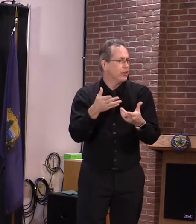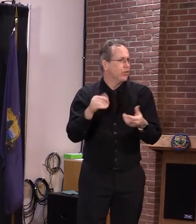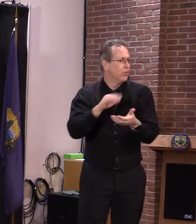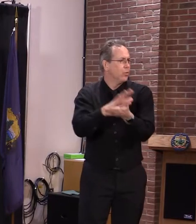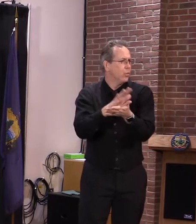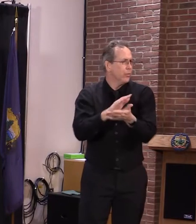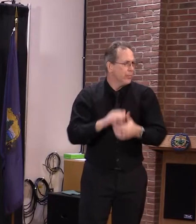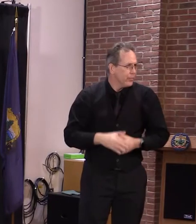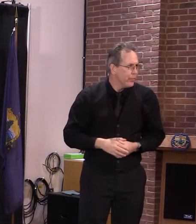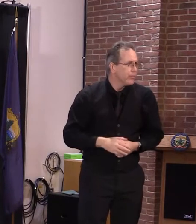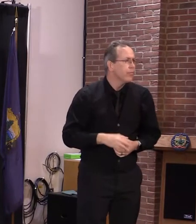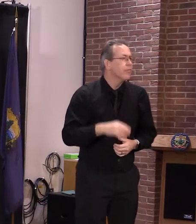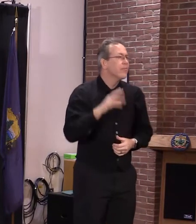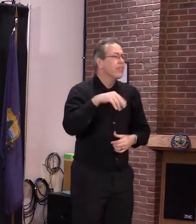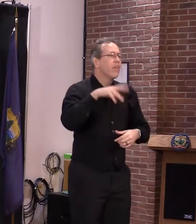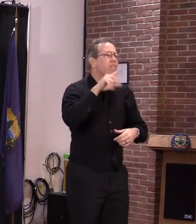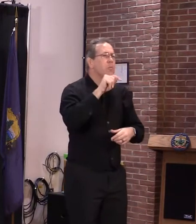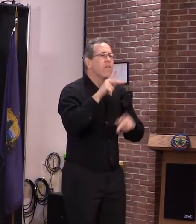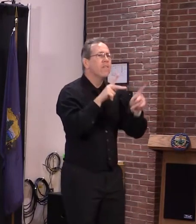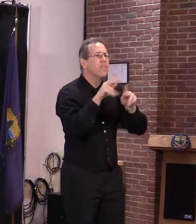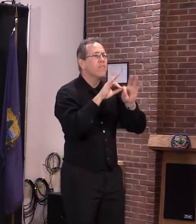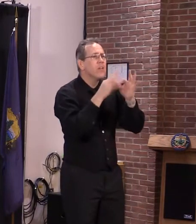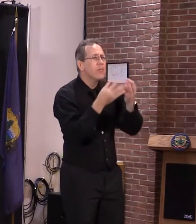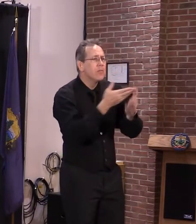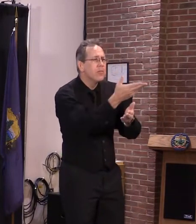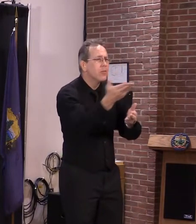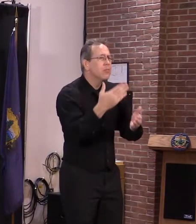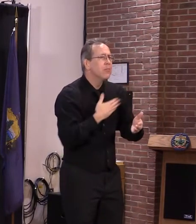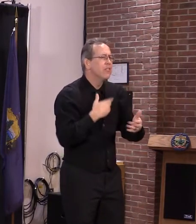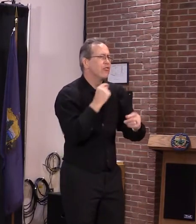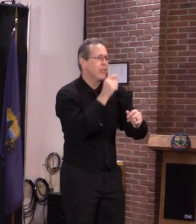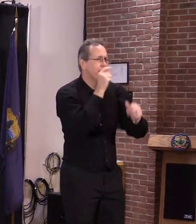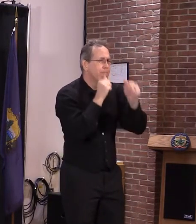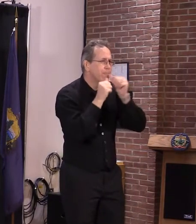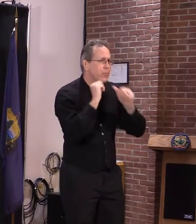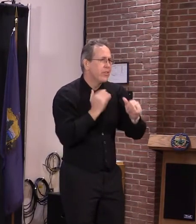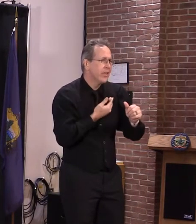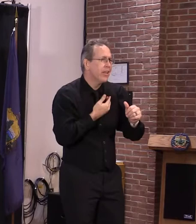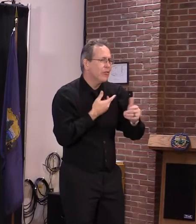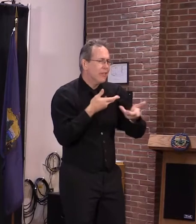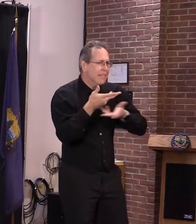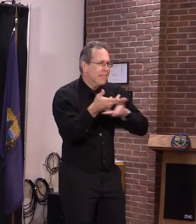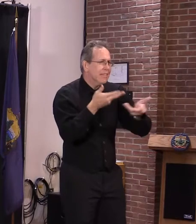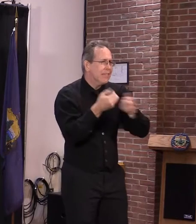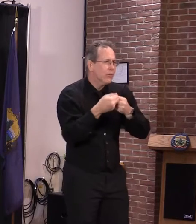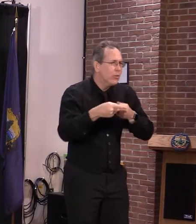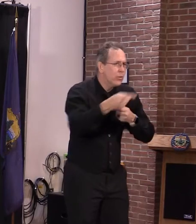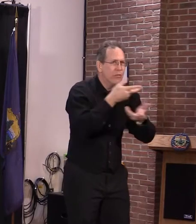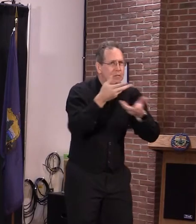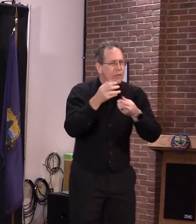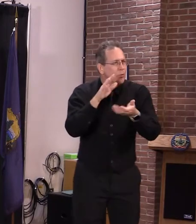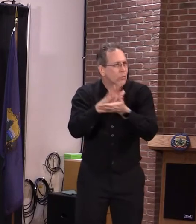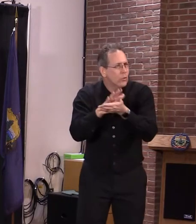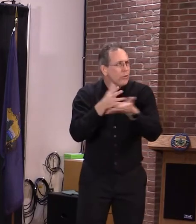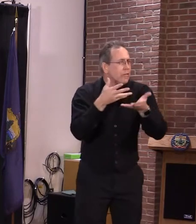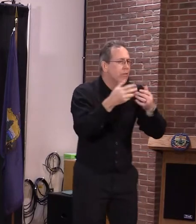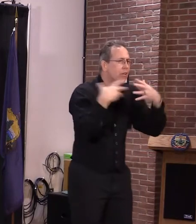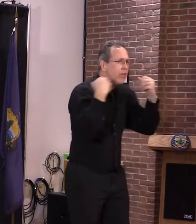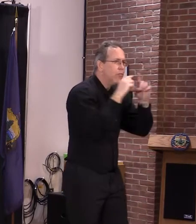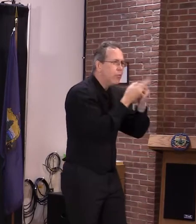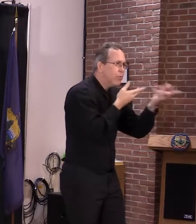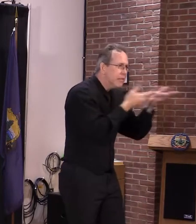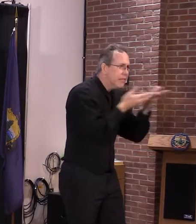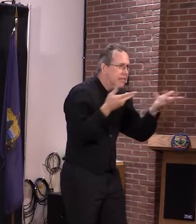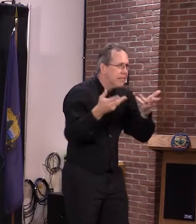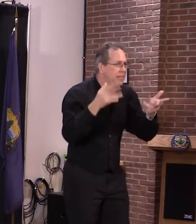schools work through the specifics of the new program. Schools are still at the beginning phase of implementing it, and we're working closely with them to troubleshoot it to make sure it can be